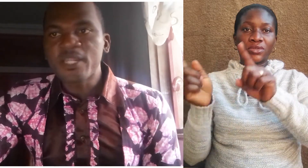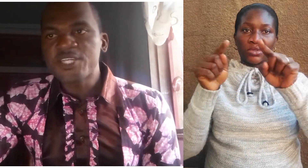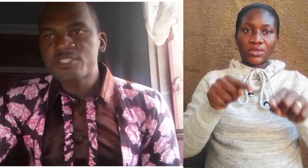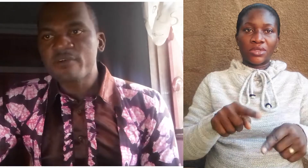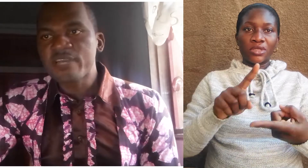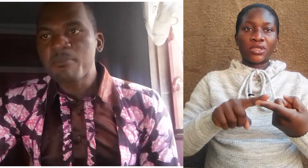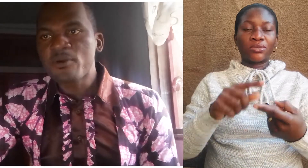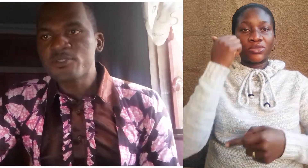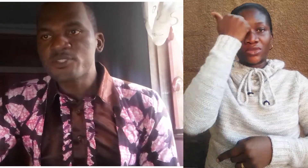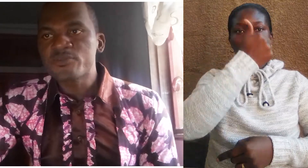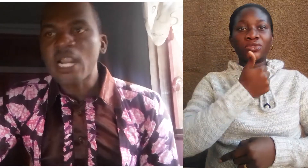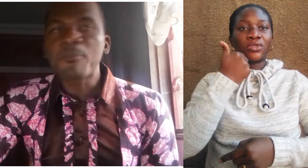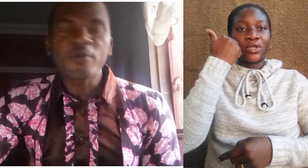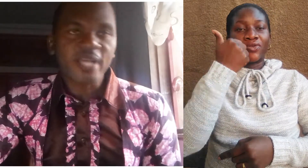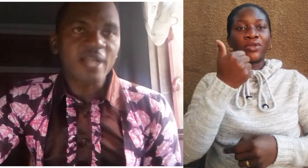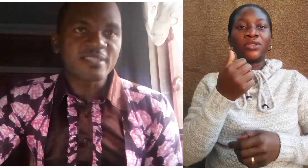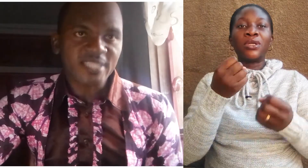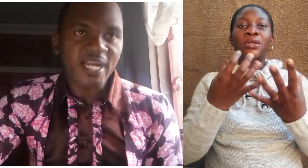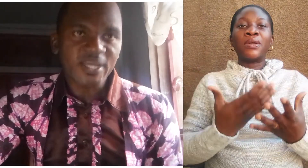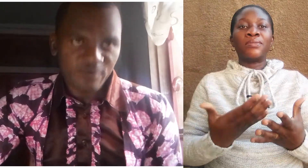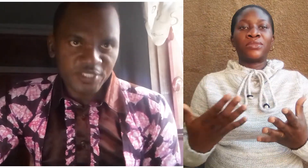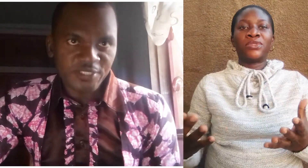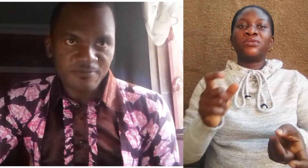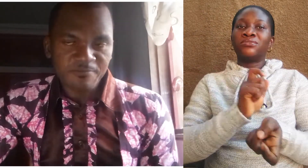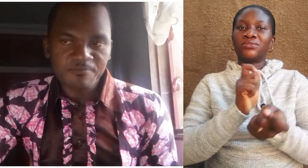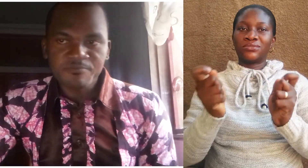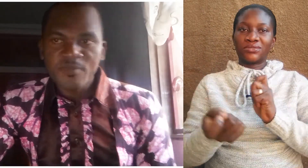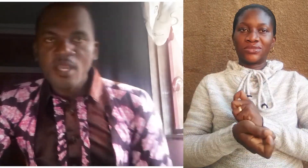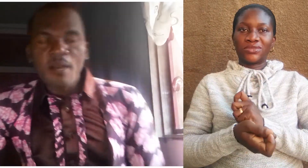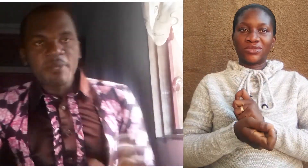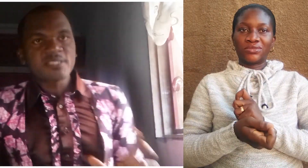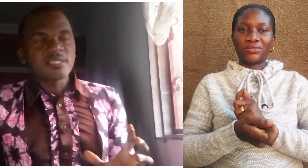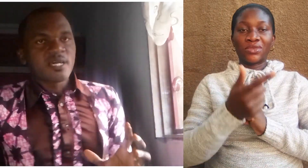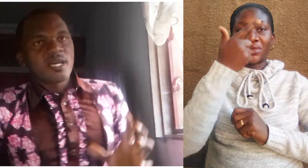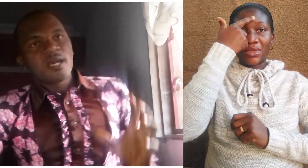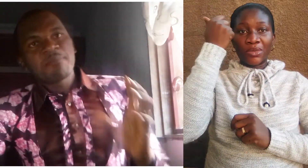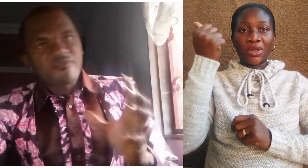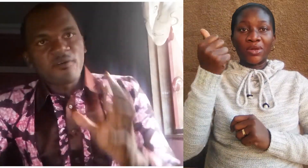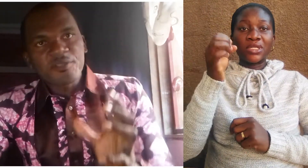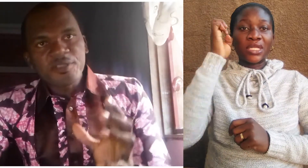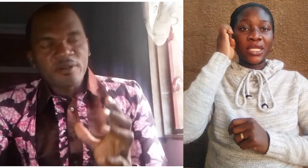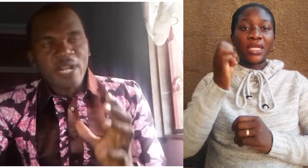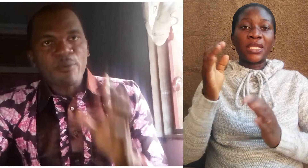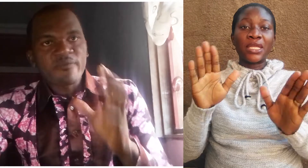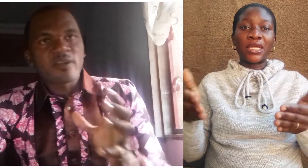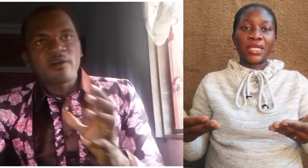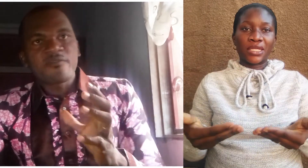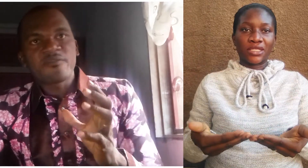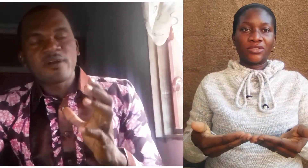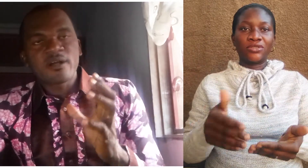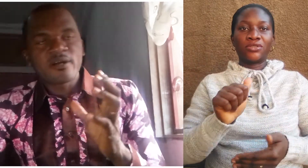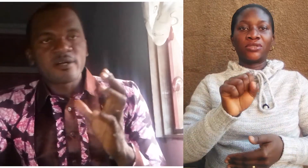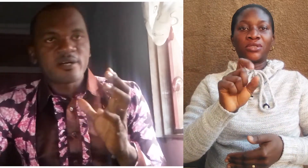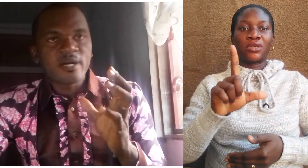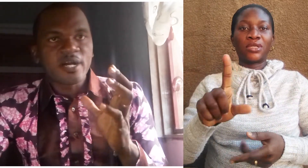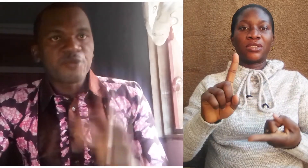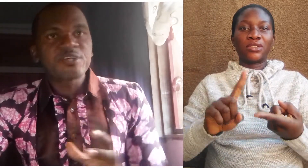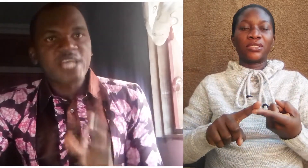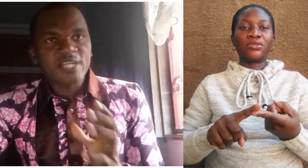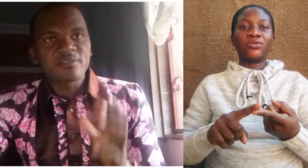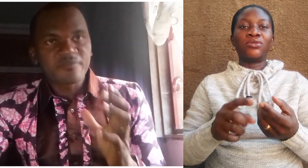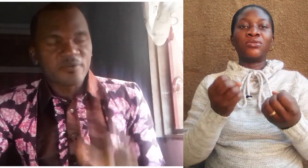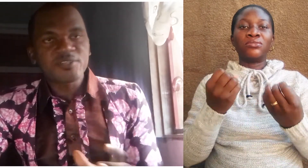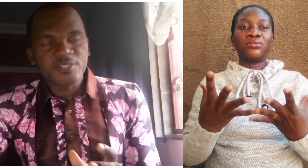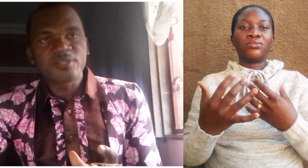deaf population of Gabon to American Sign Language. But before the arrival of